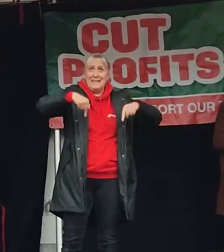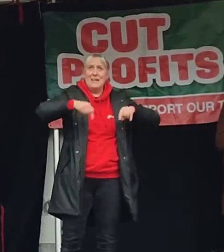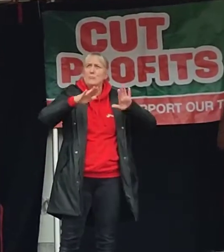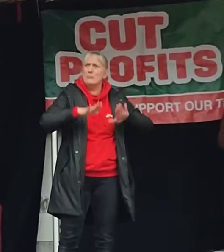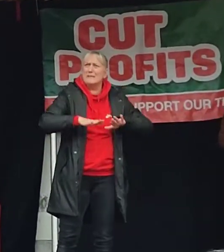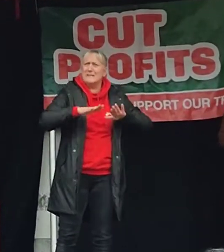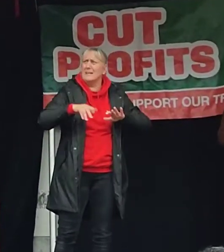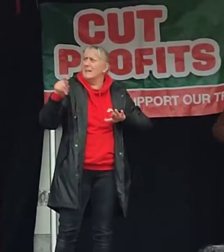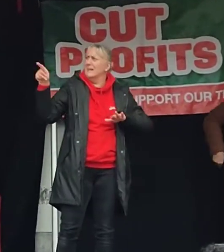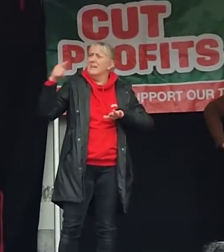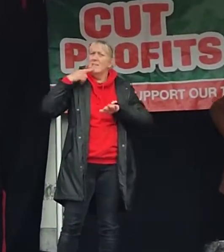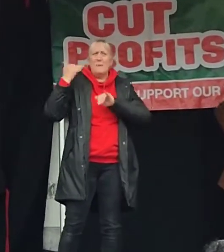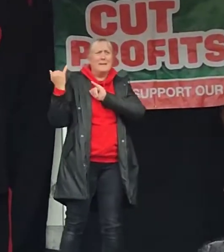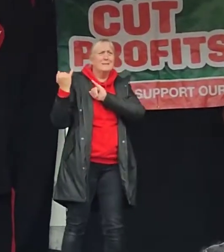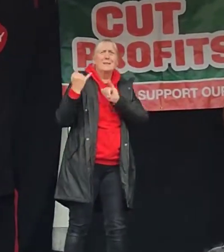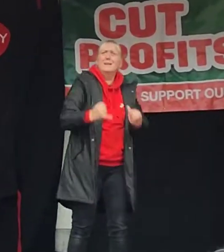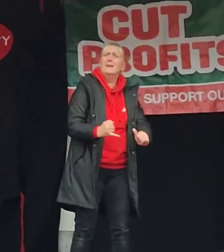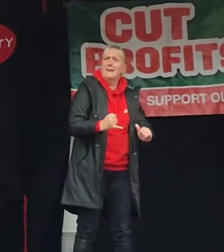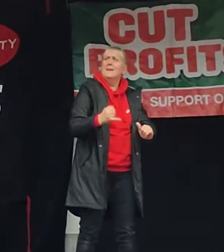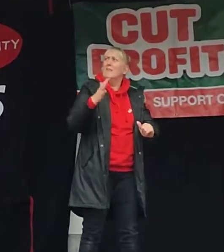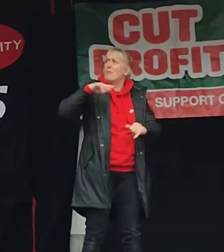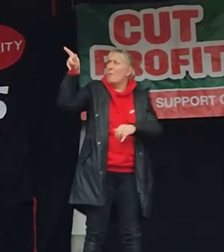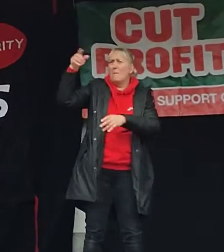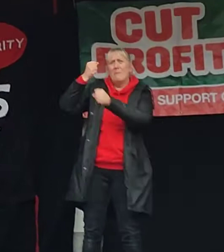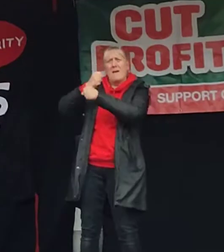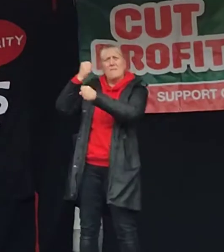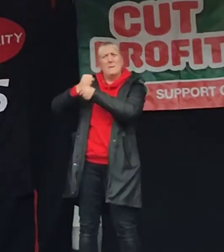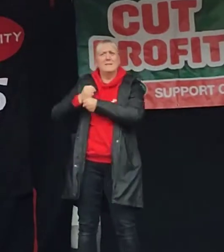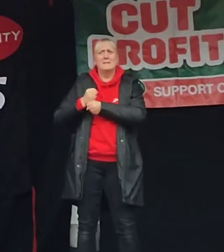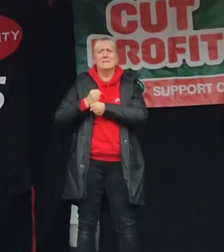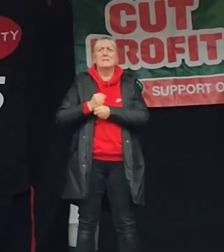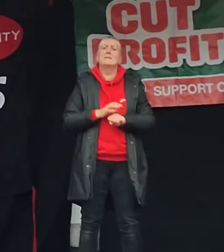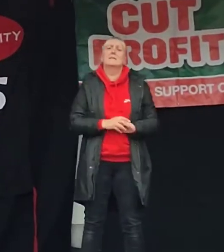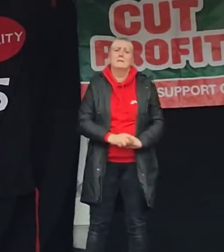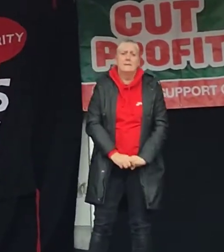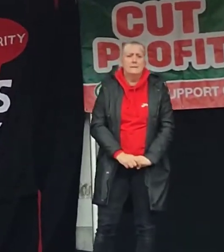so disgustingly treated by this government.